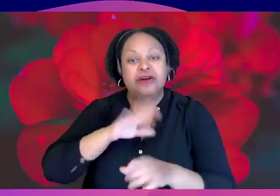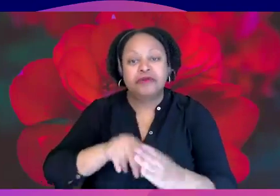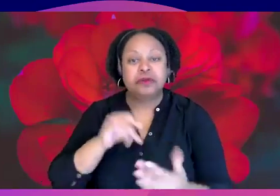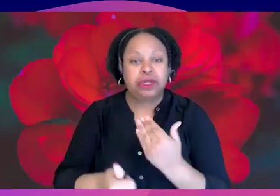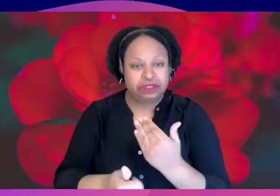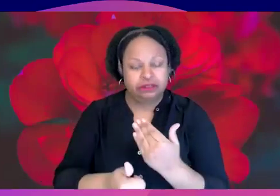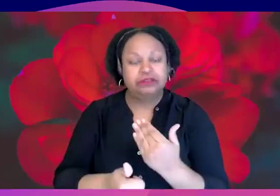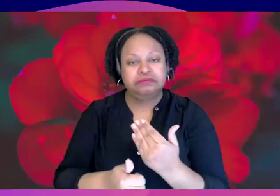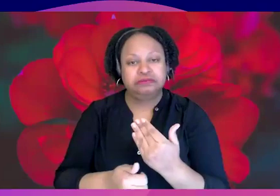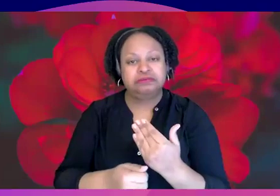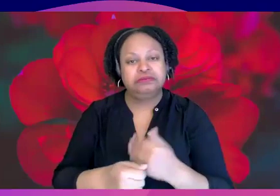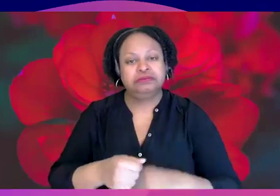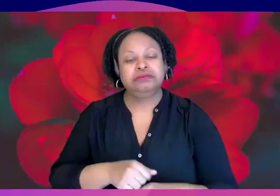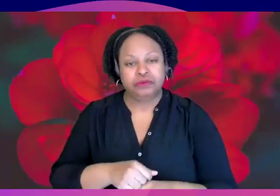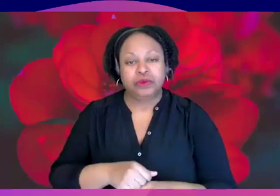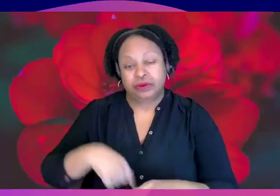in the chat.